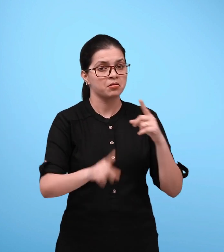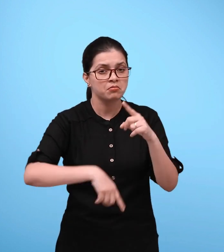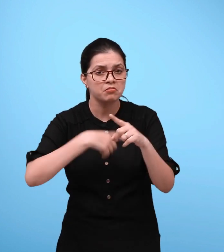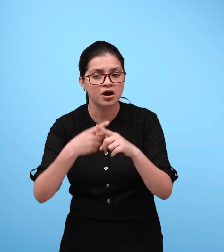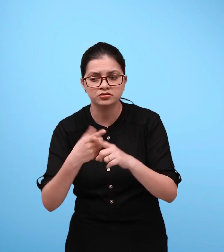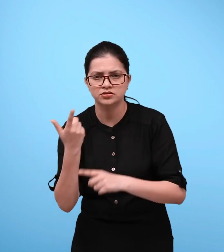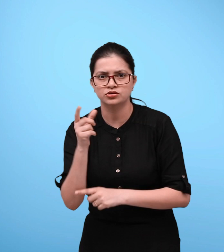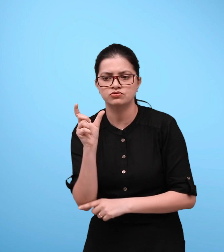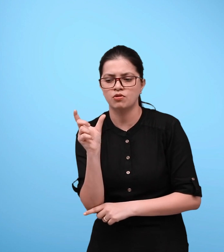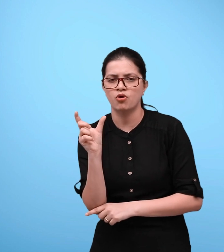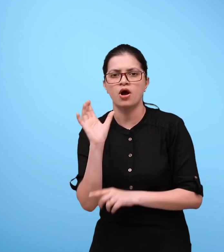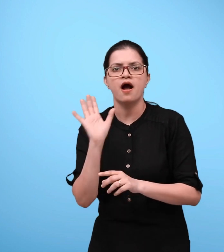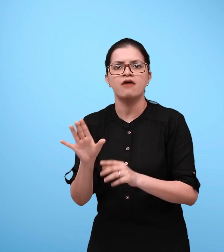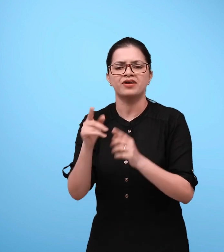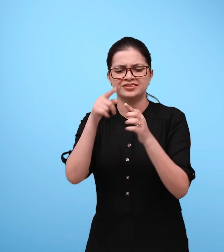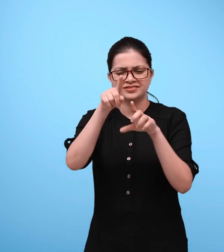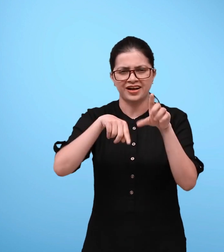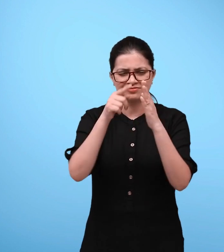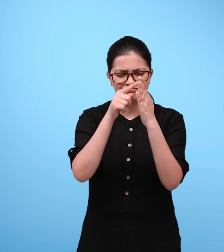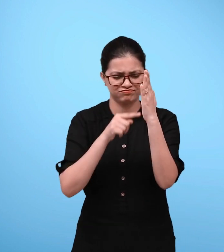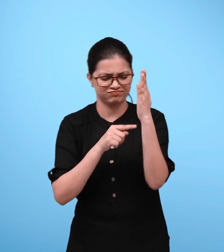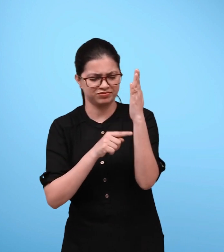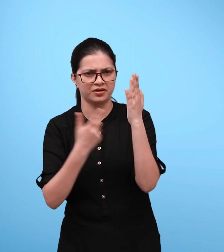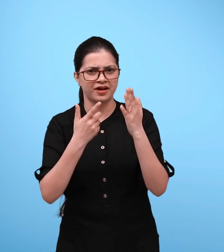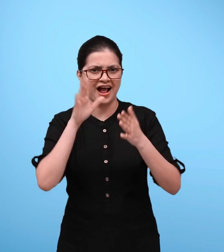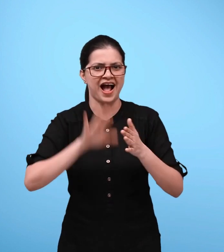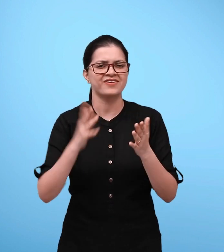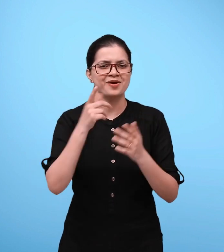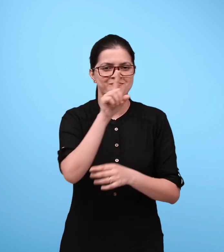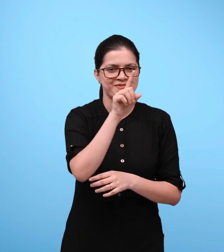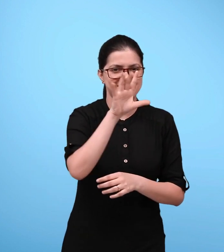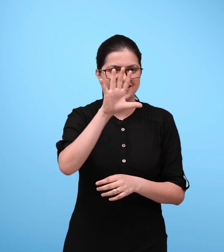Also shown is the 15 centimeter scale in your geometry box.